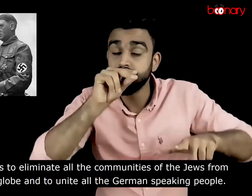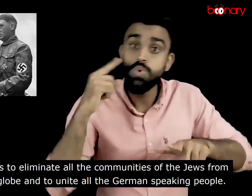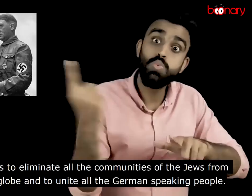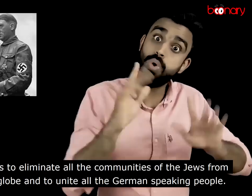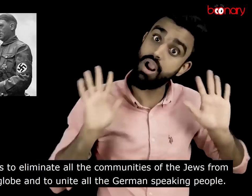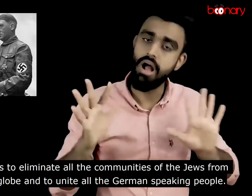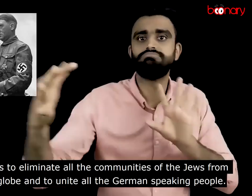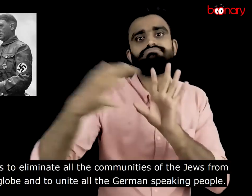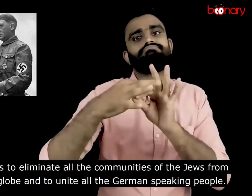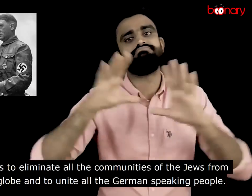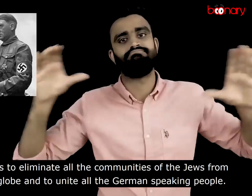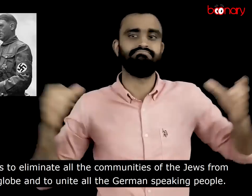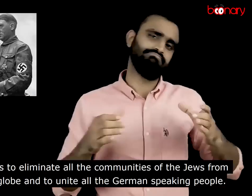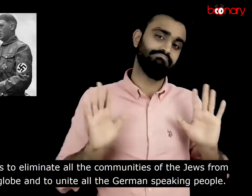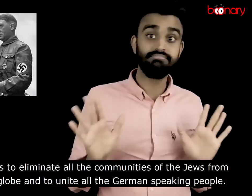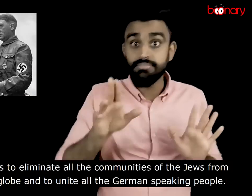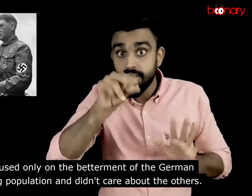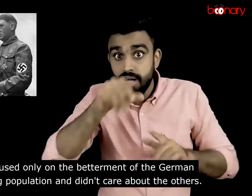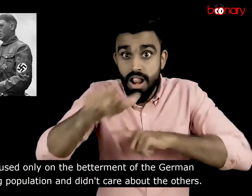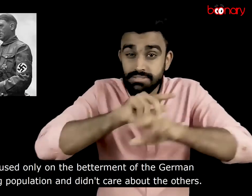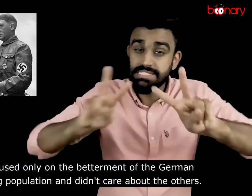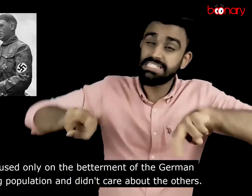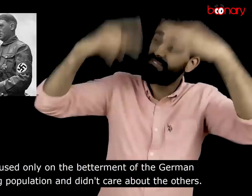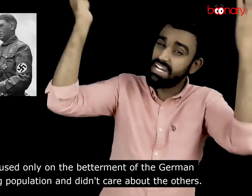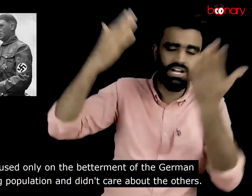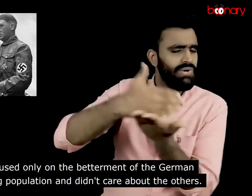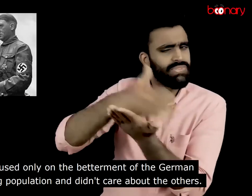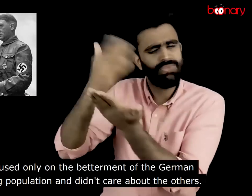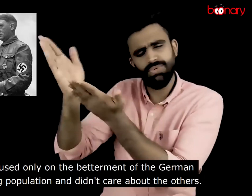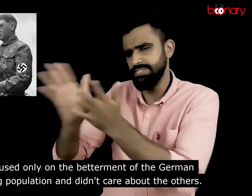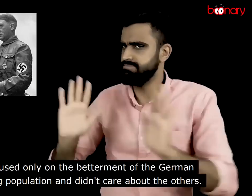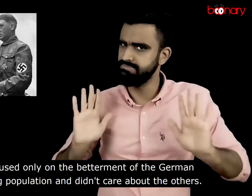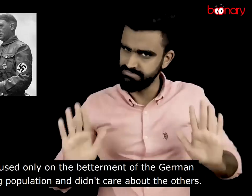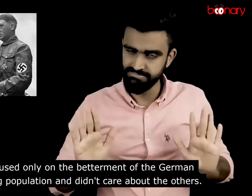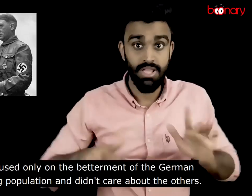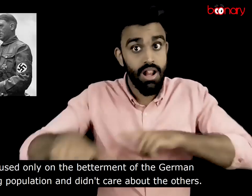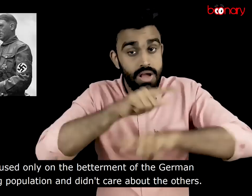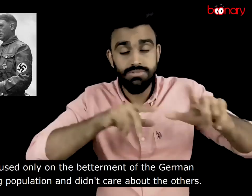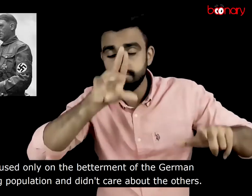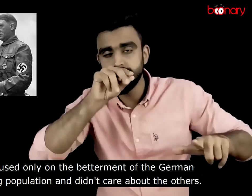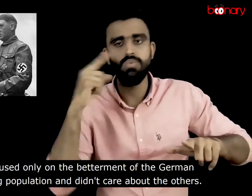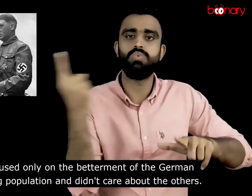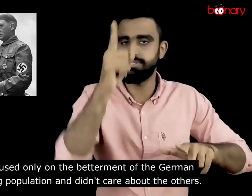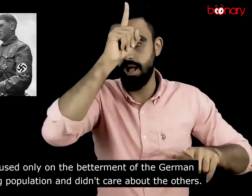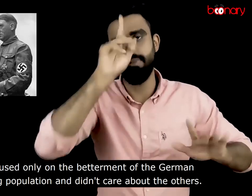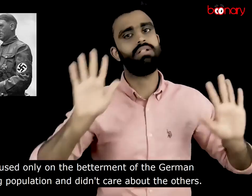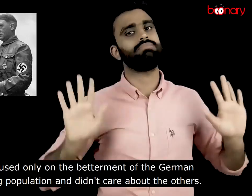the German-speaking people. He focused only on the betterment of the German-speaking population and didn't care about the